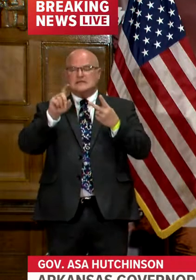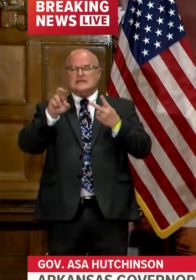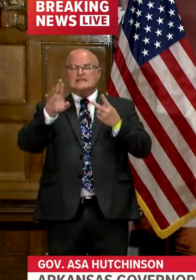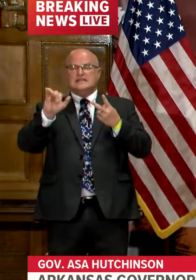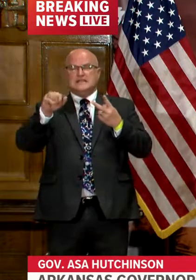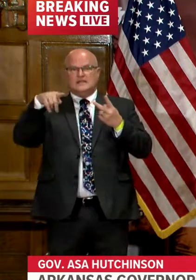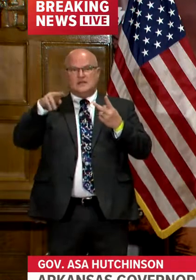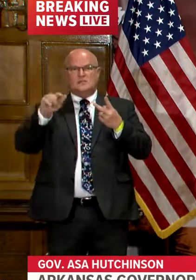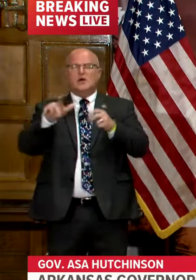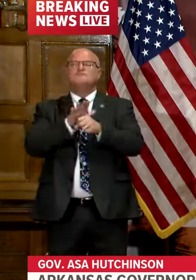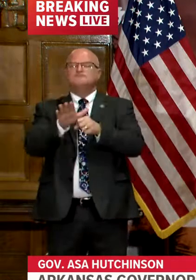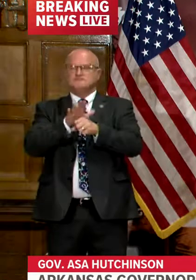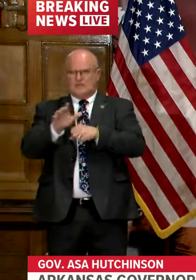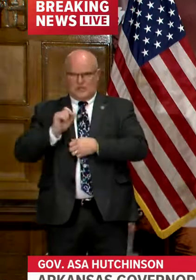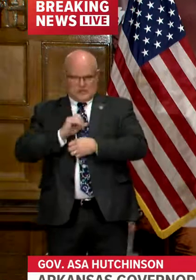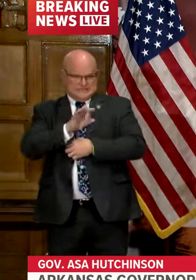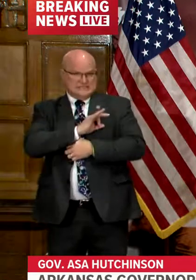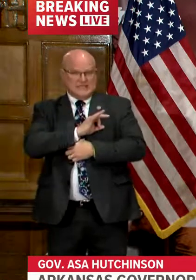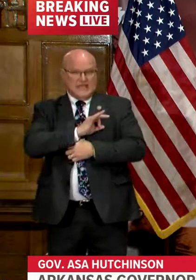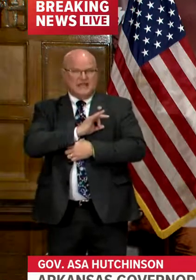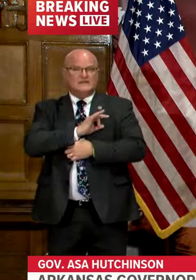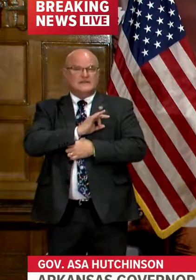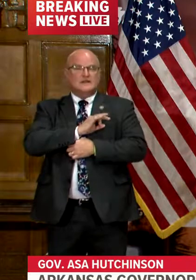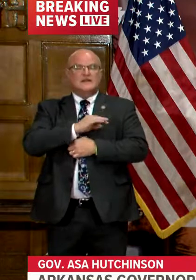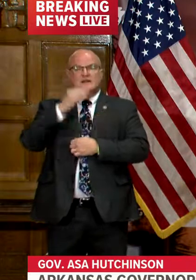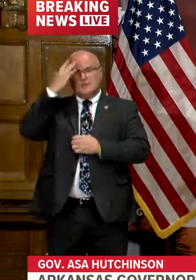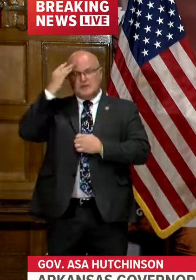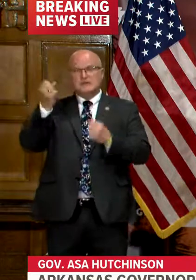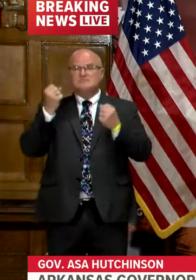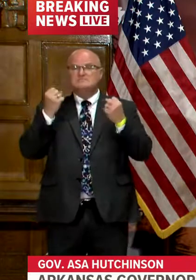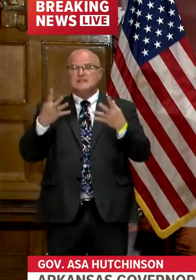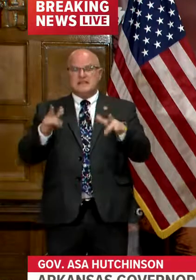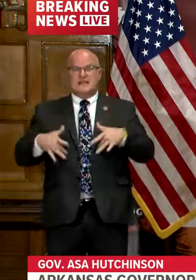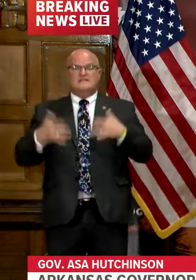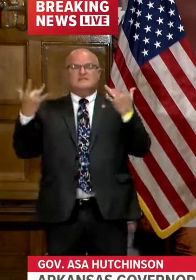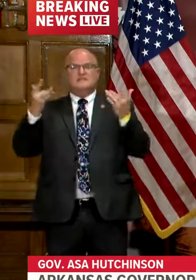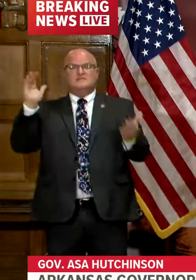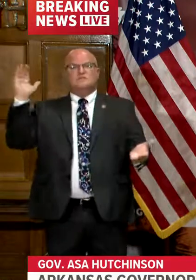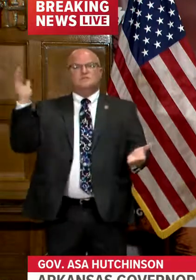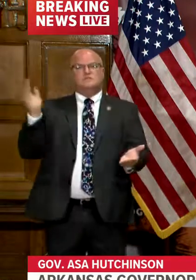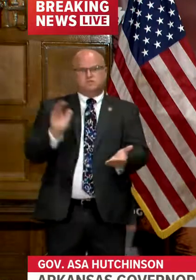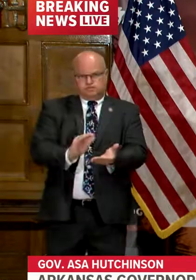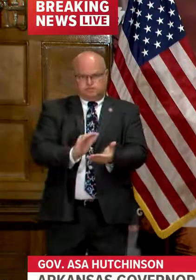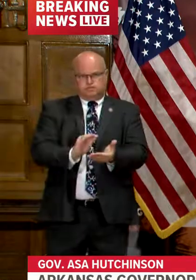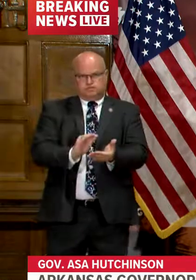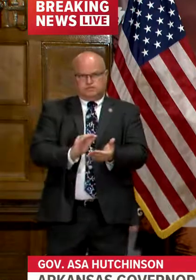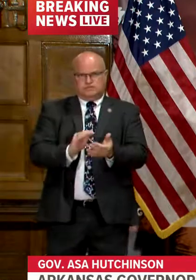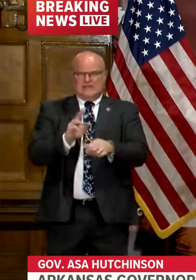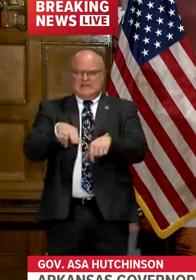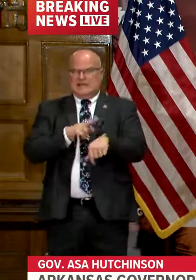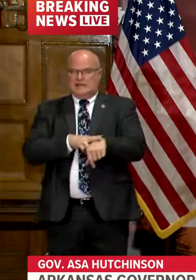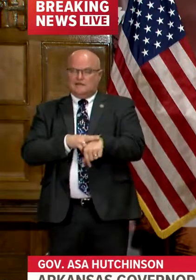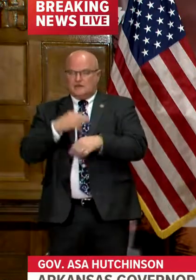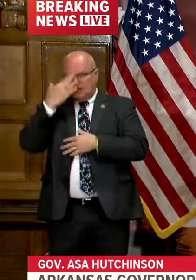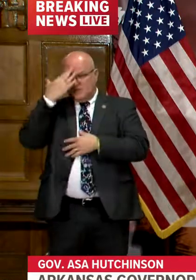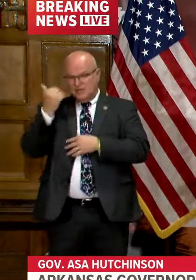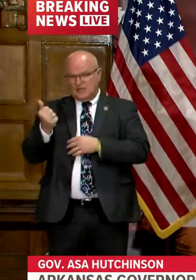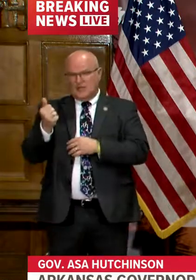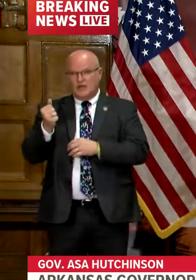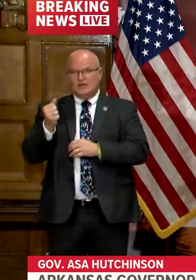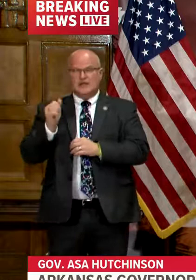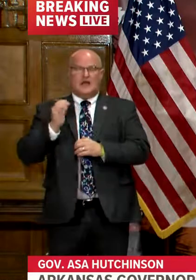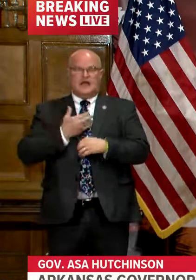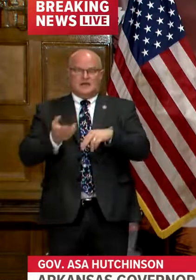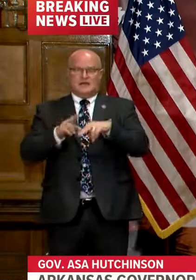they have adequate staff because a lot of the events slowed down naturally because of